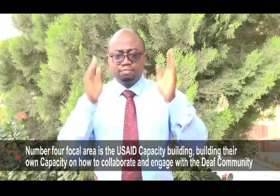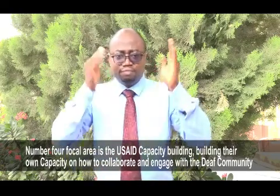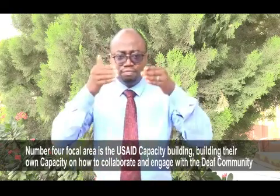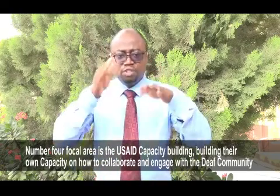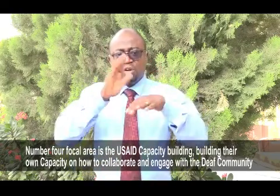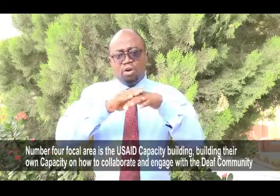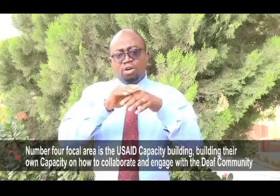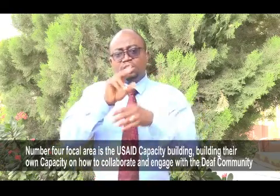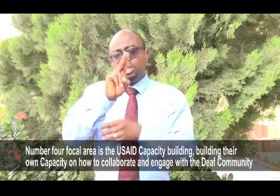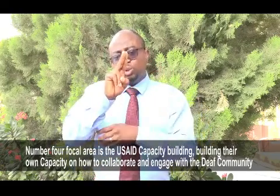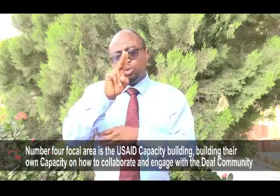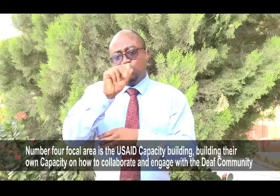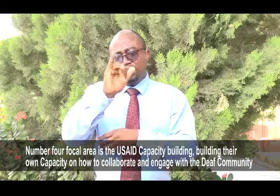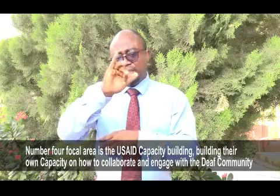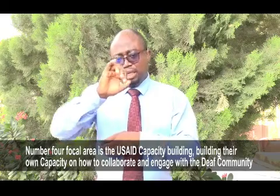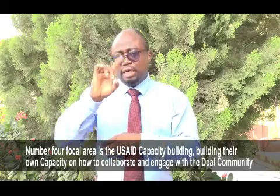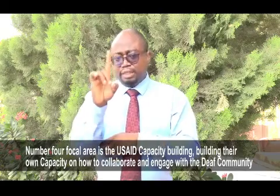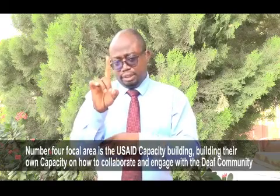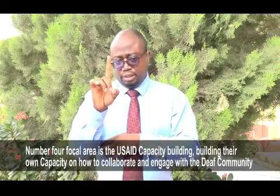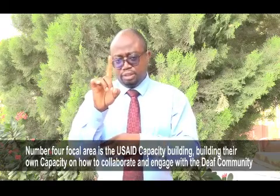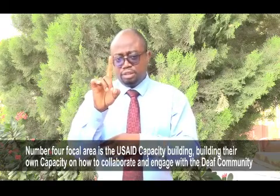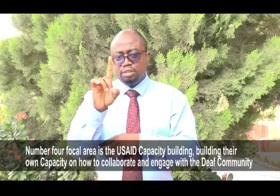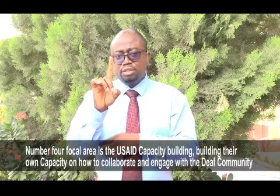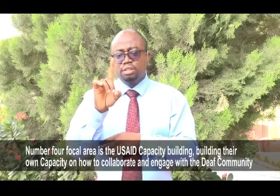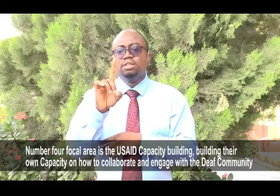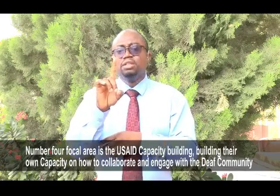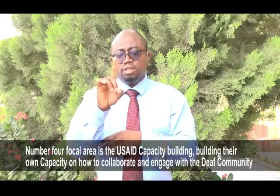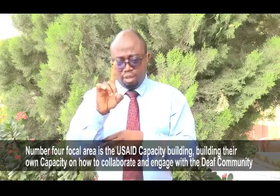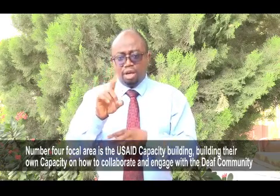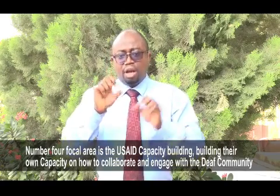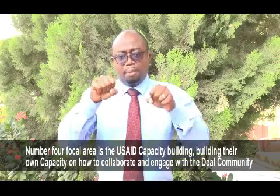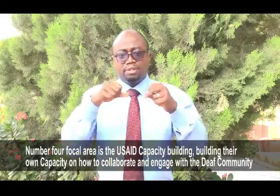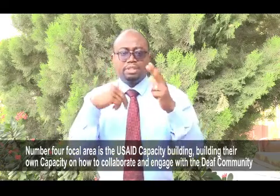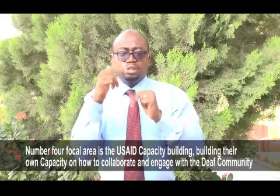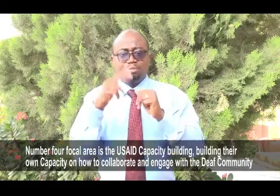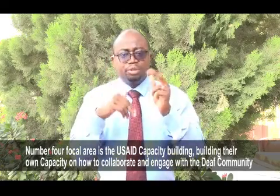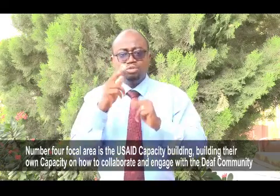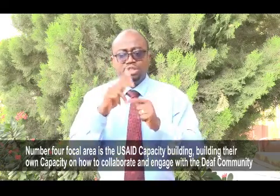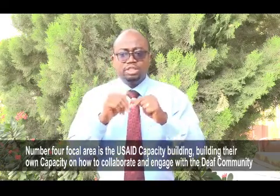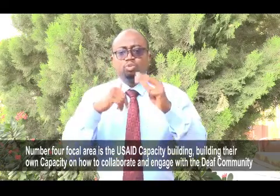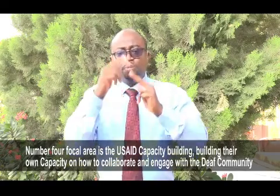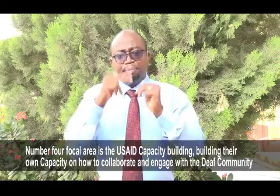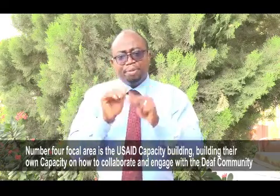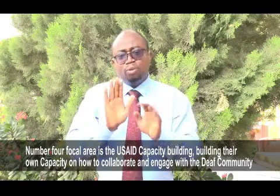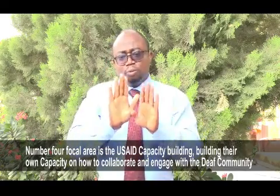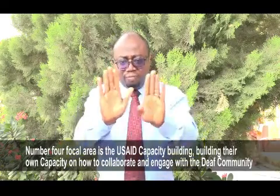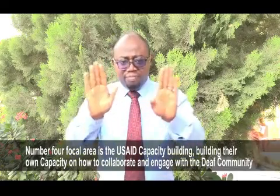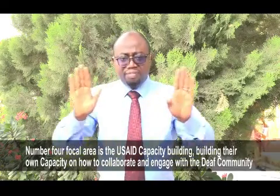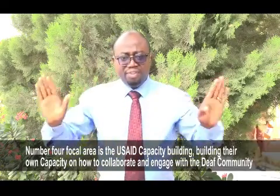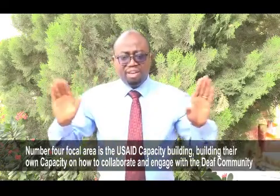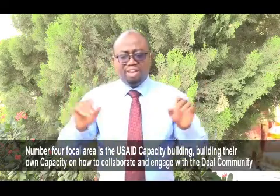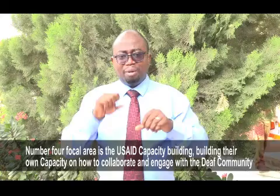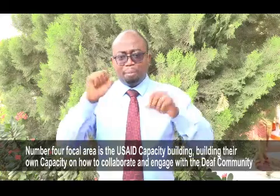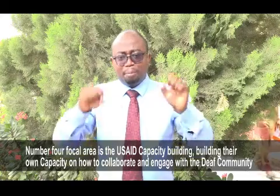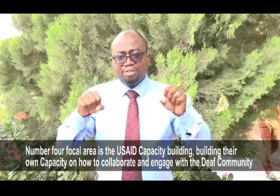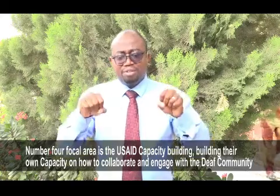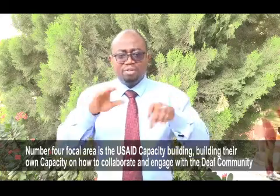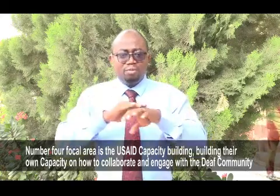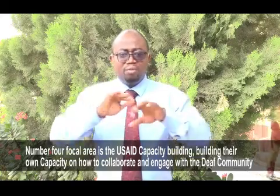Number 4 focal area is the USAID capacity building their own